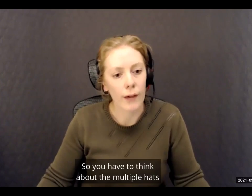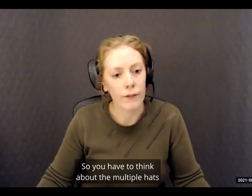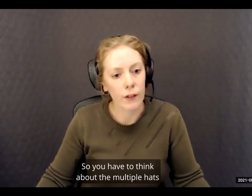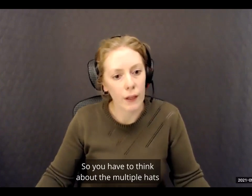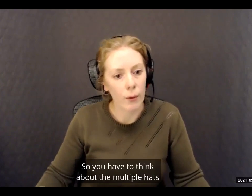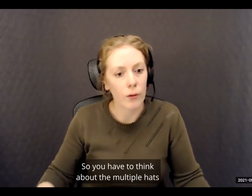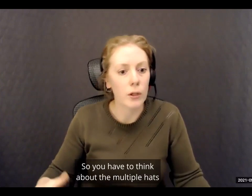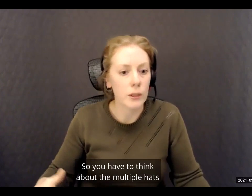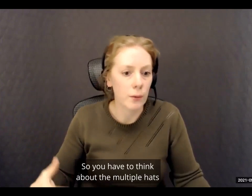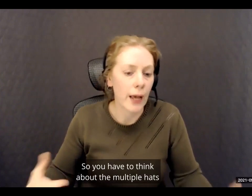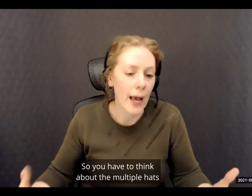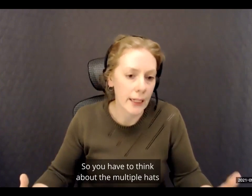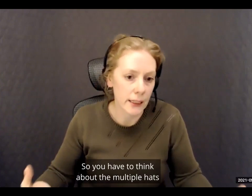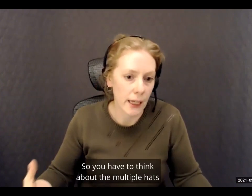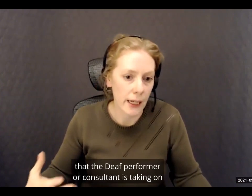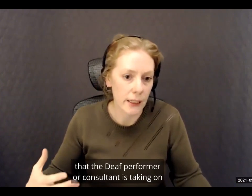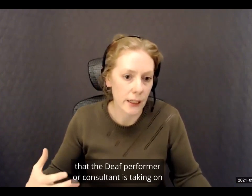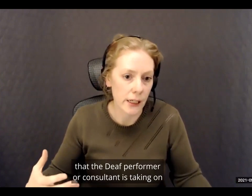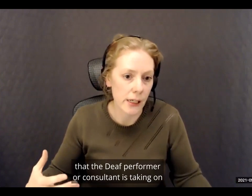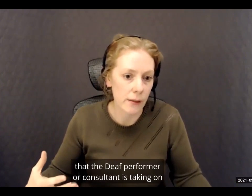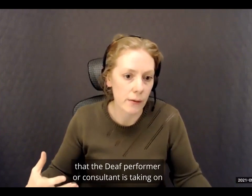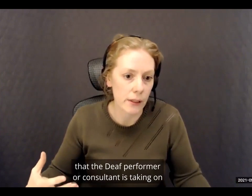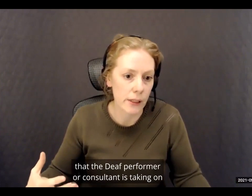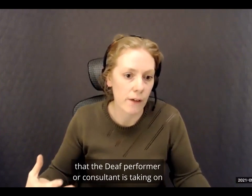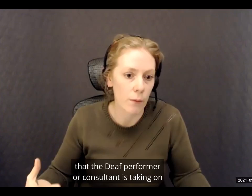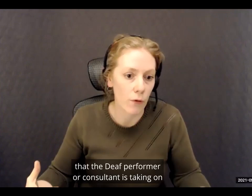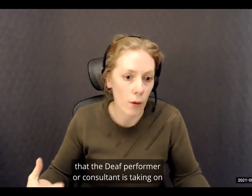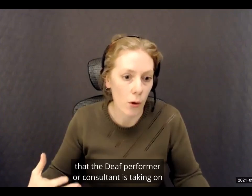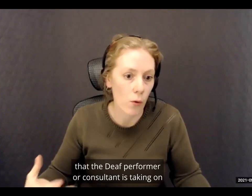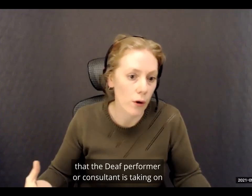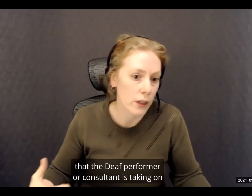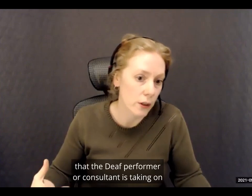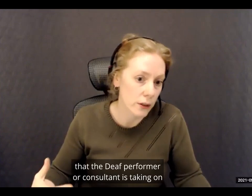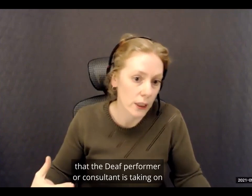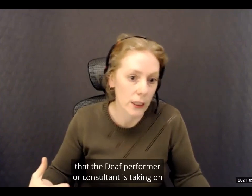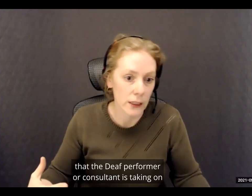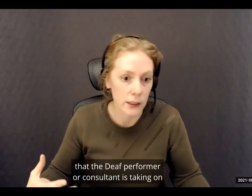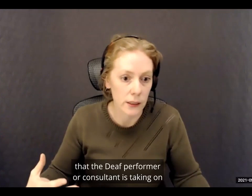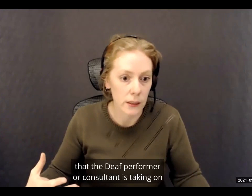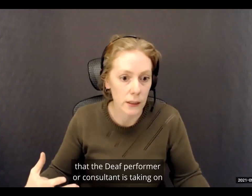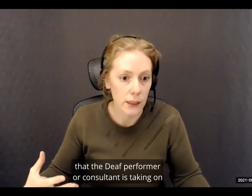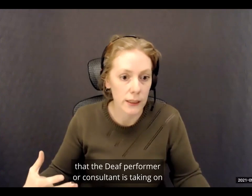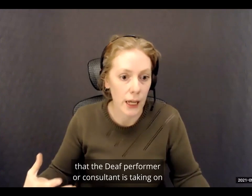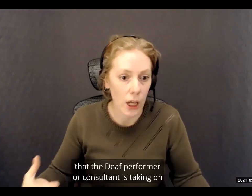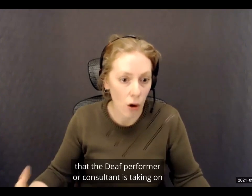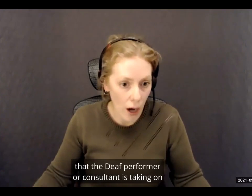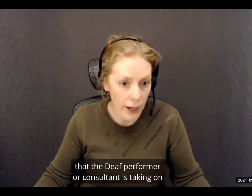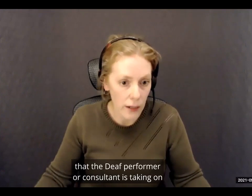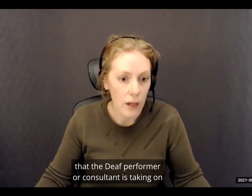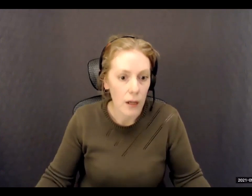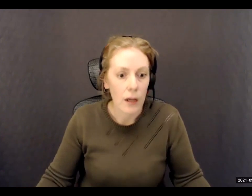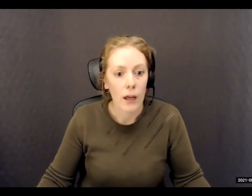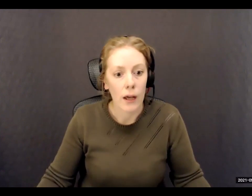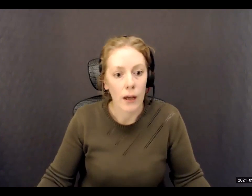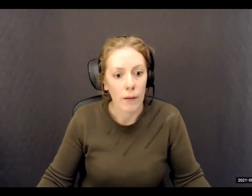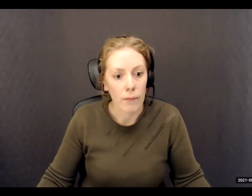So you have to think about the multiple hats that the deaf performer or consultant is taking